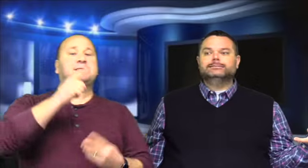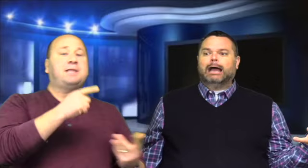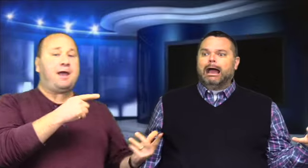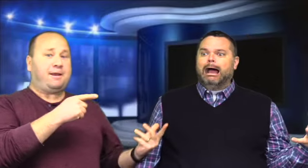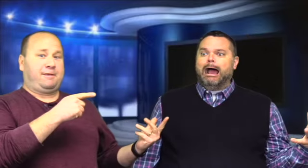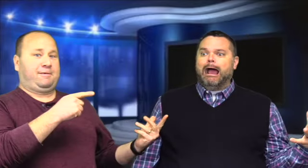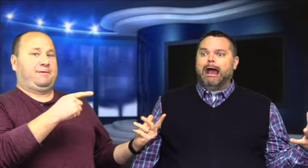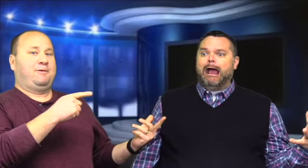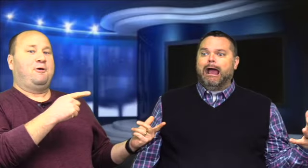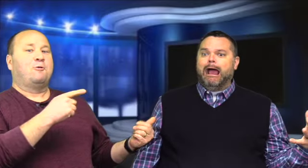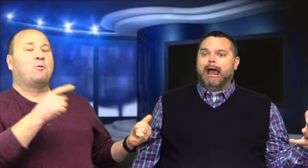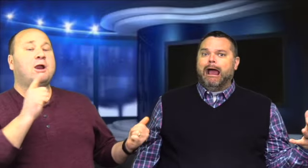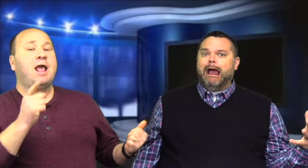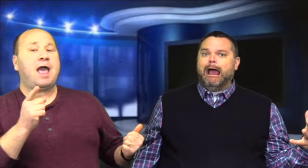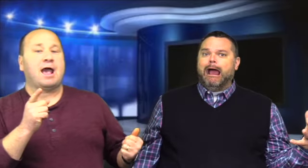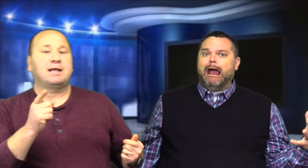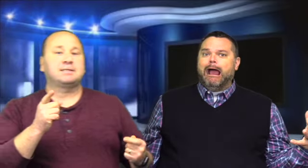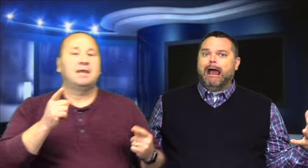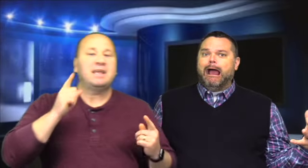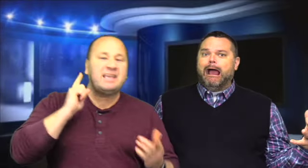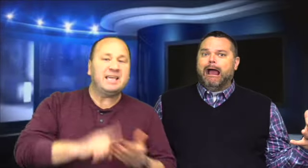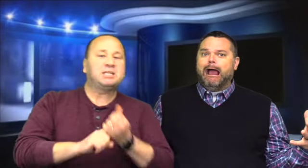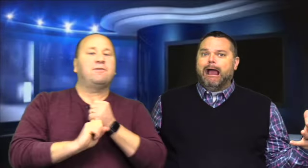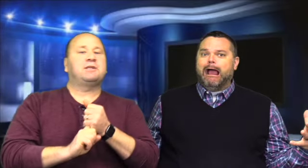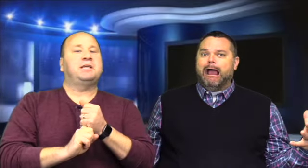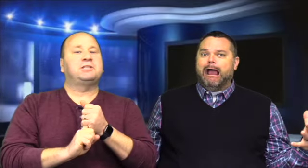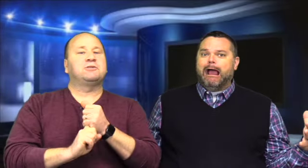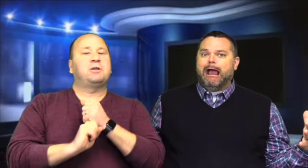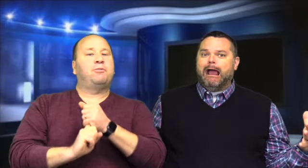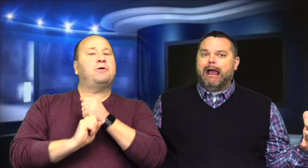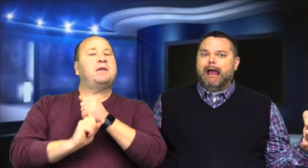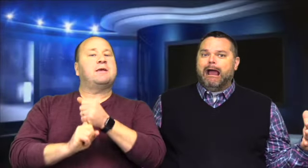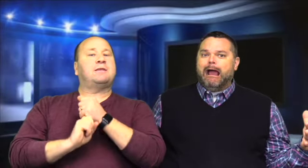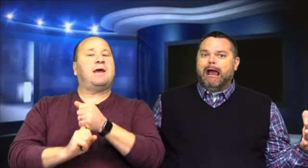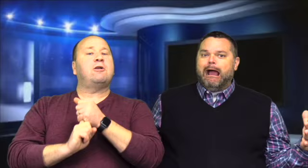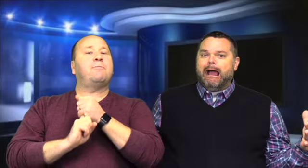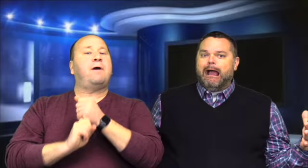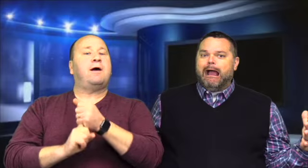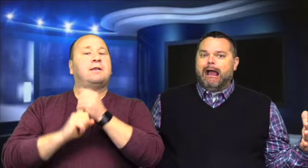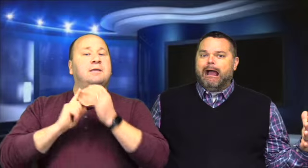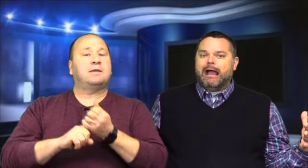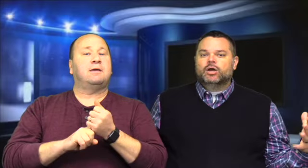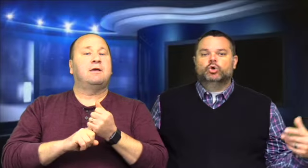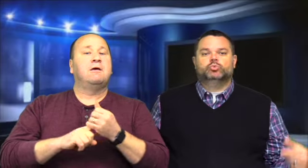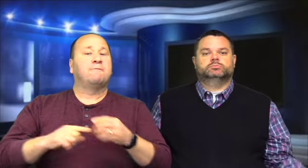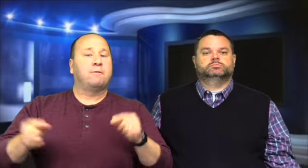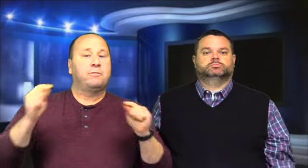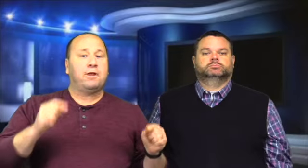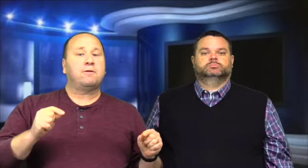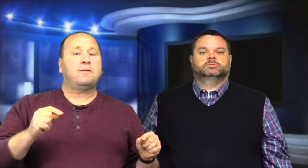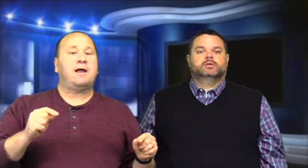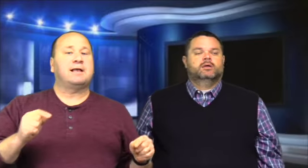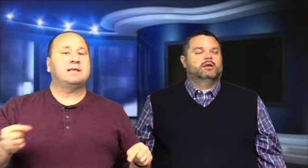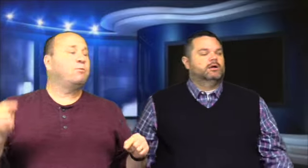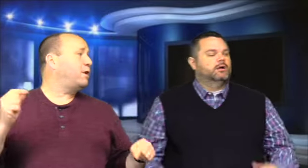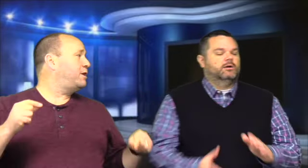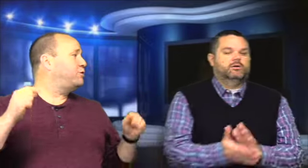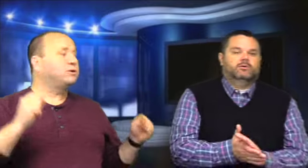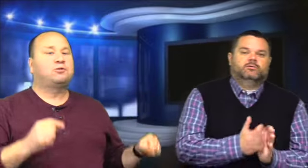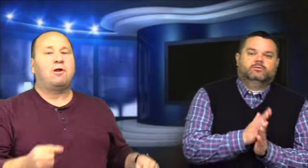instead, we're going to ask each of our teachers to put in a Tiger Paw ticket from their class, and we're gonna do a drawing